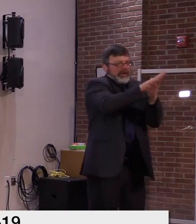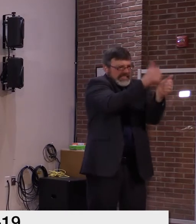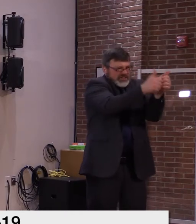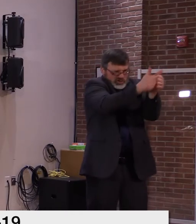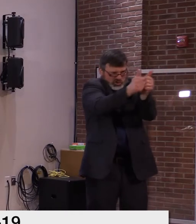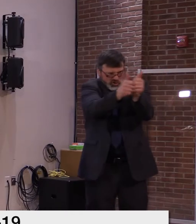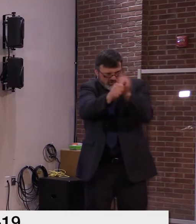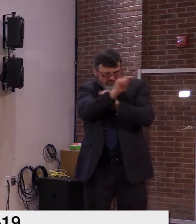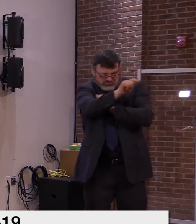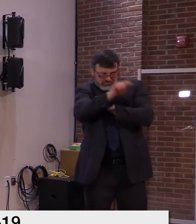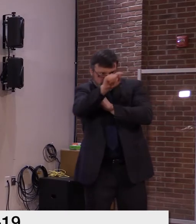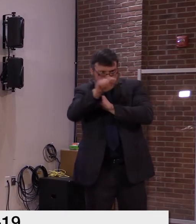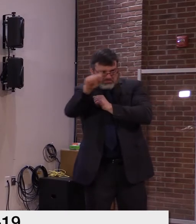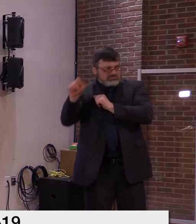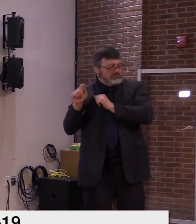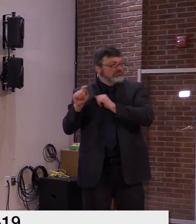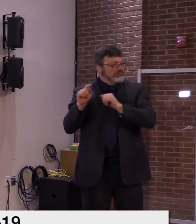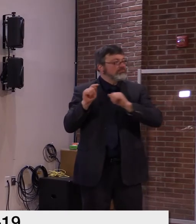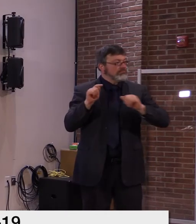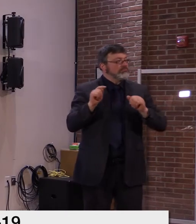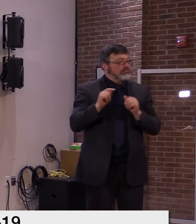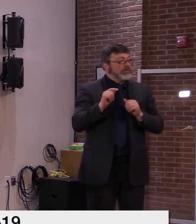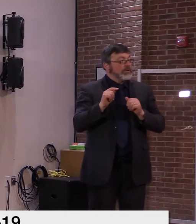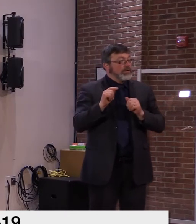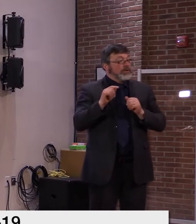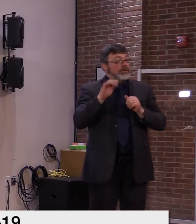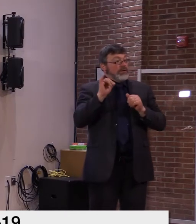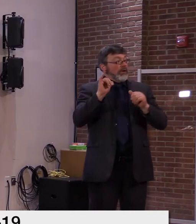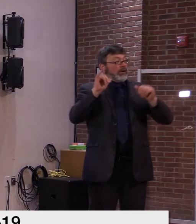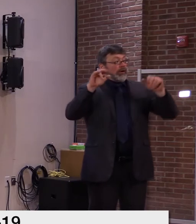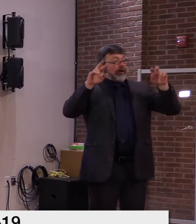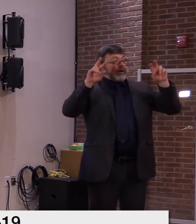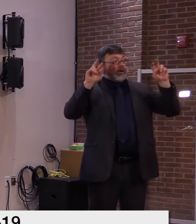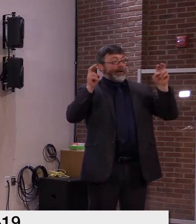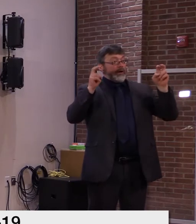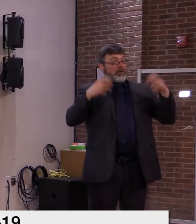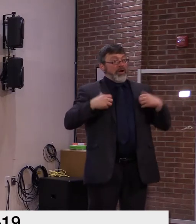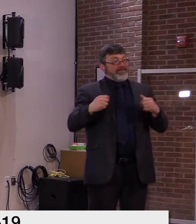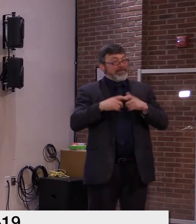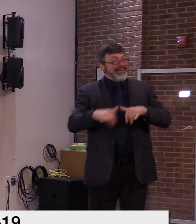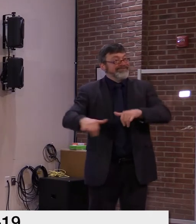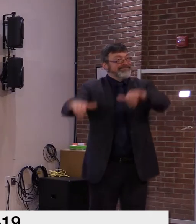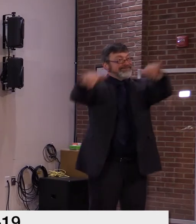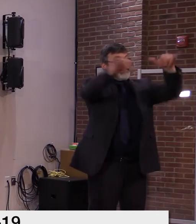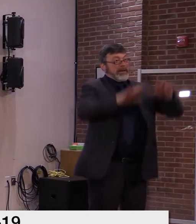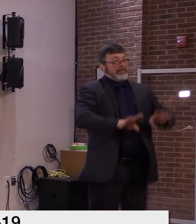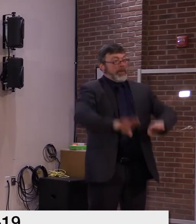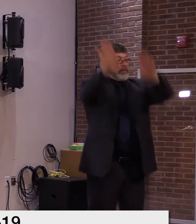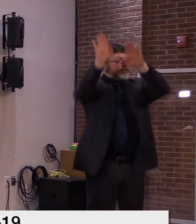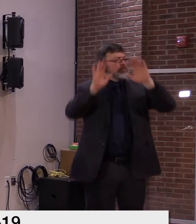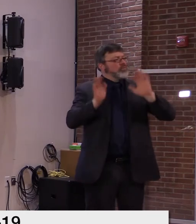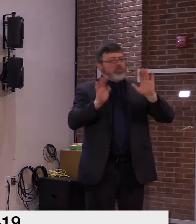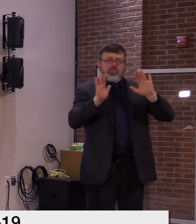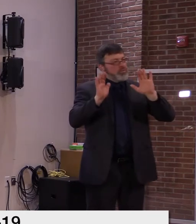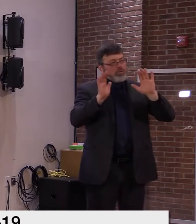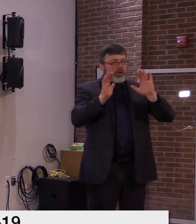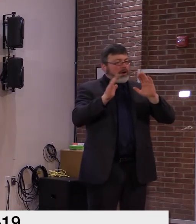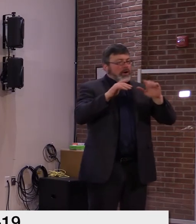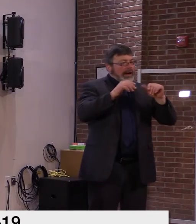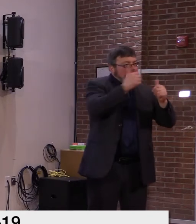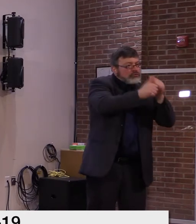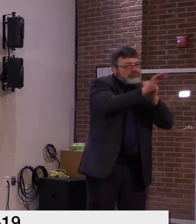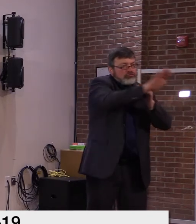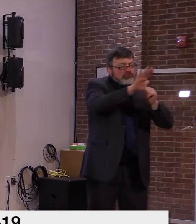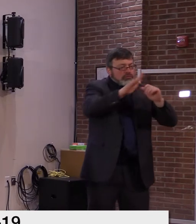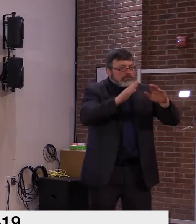recovery work will be broken down into phases, with the first phase being the assessment of school district conditions in three focus areas, and then the process